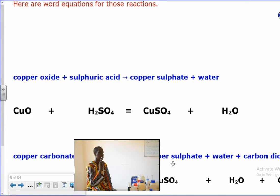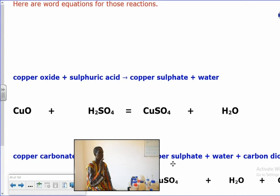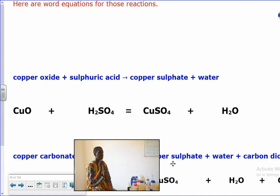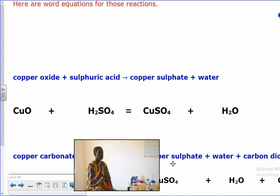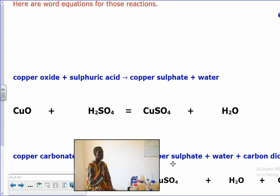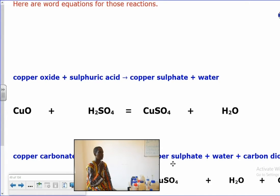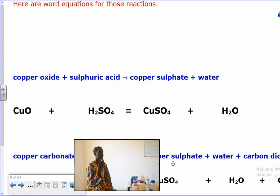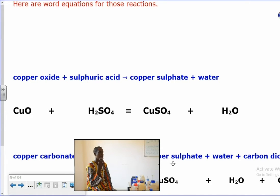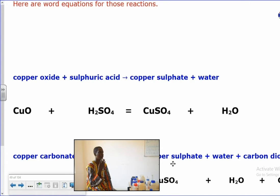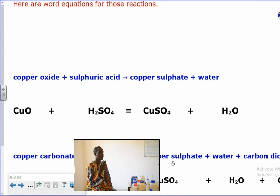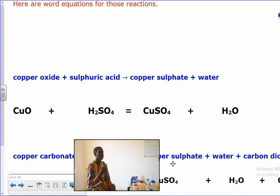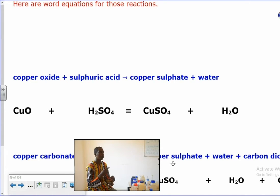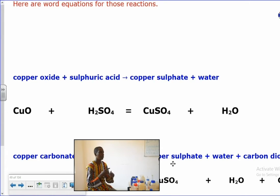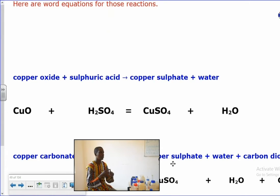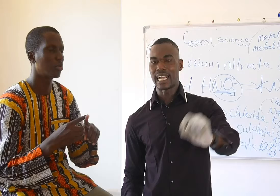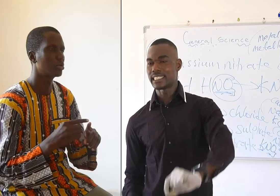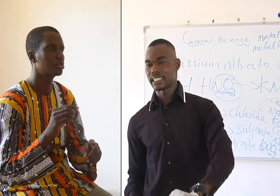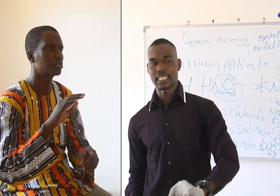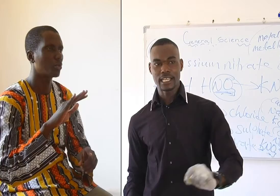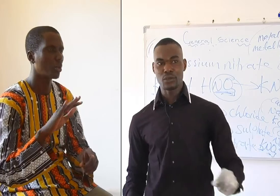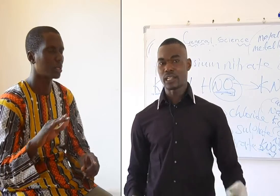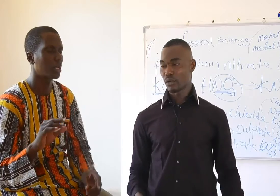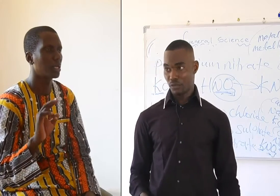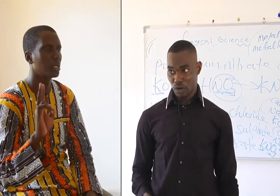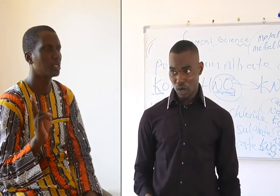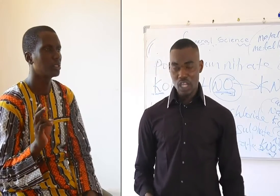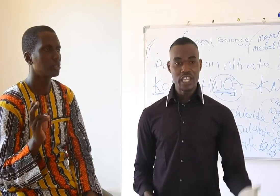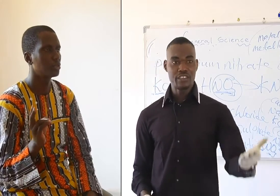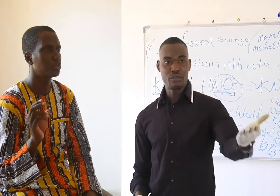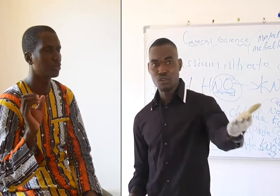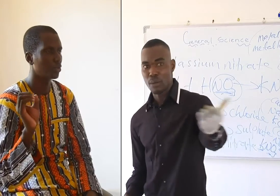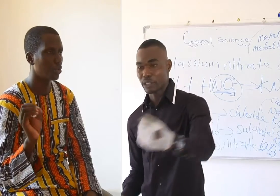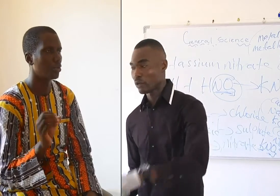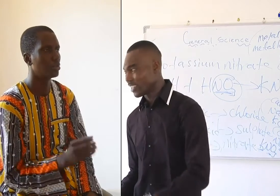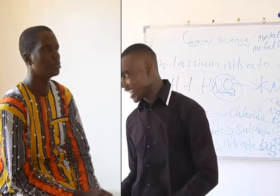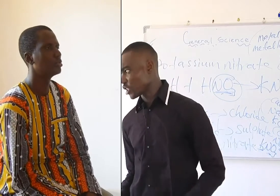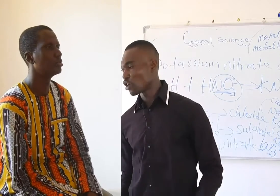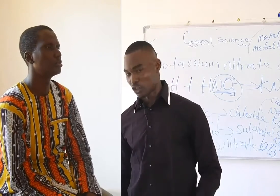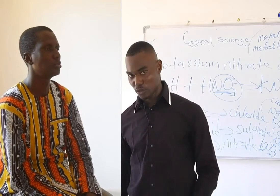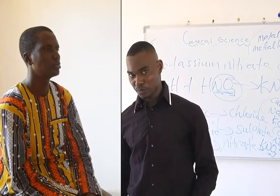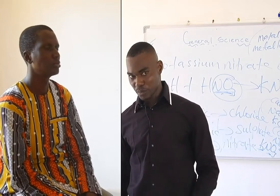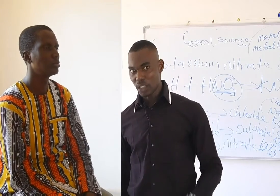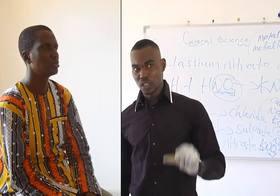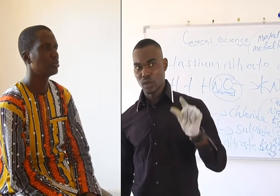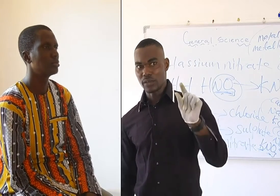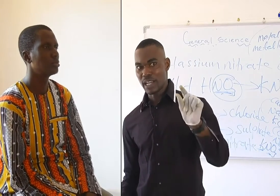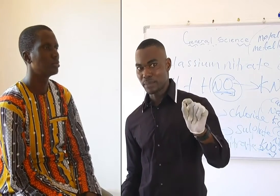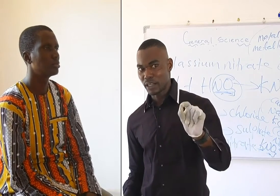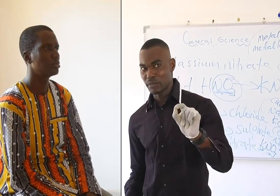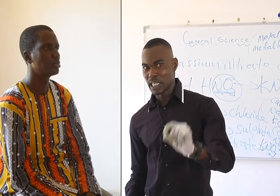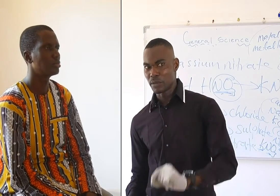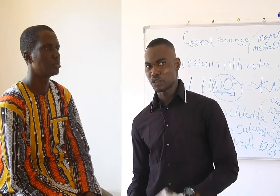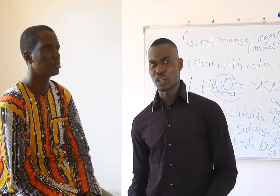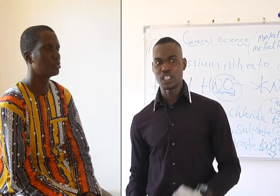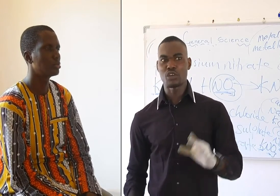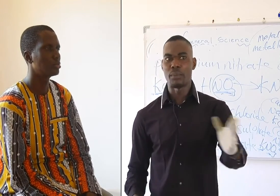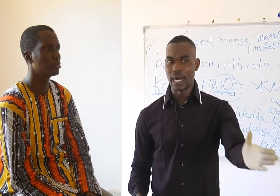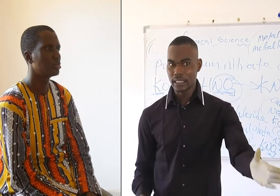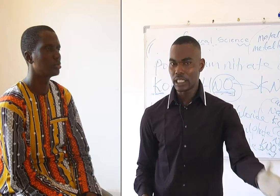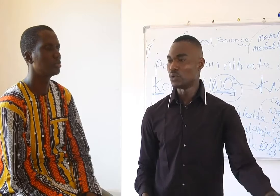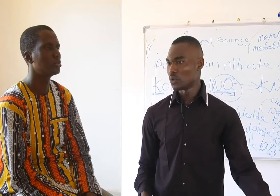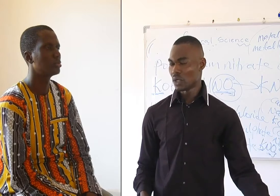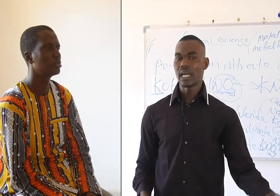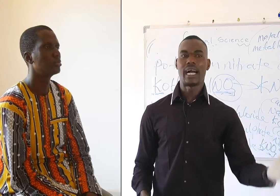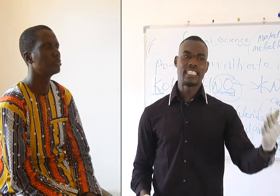oxide. Combined with the acid, sulfuric acid, H2SO4, give you copper sulfate as the salt. So the first part of the name of the salt is